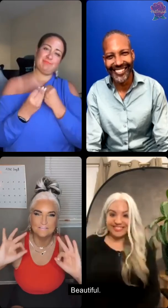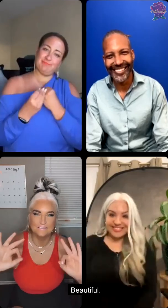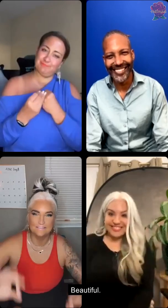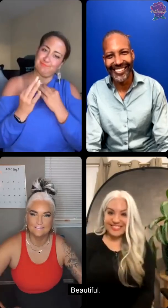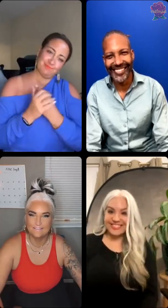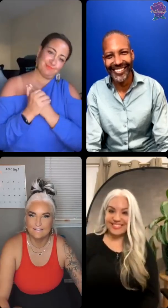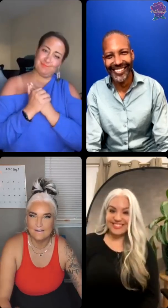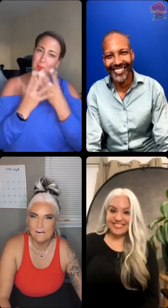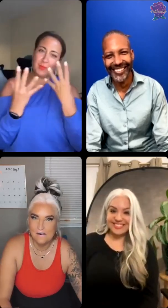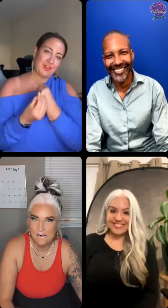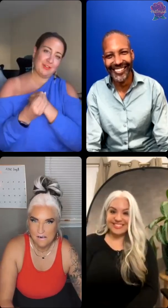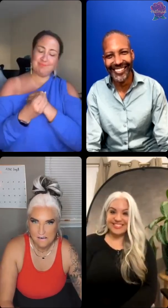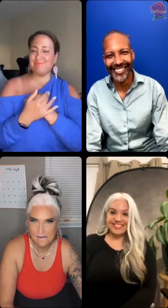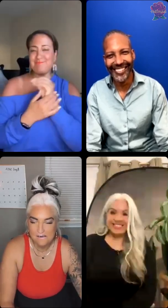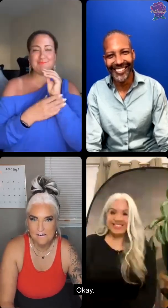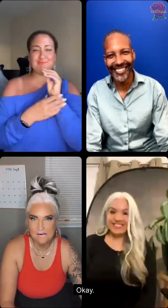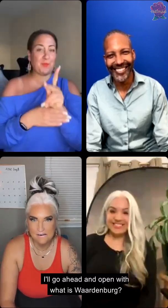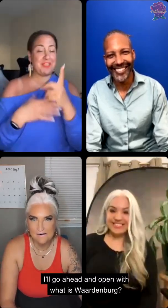Beautiful, beautiful.